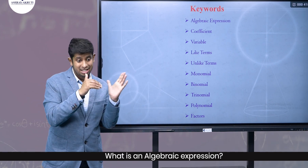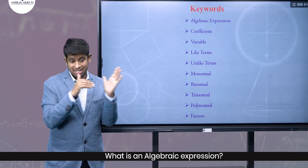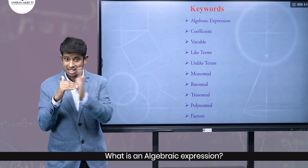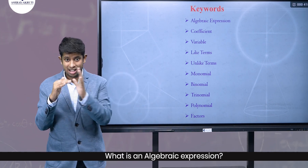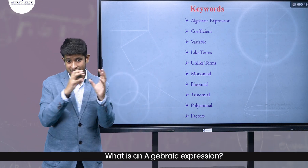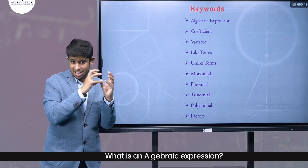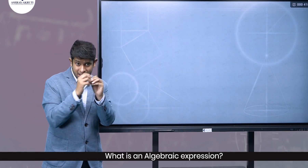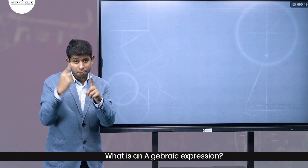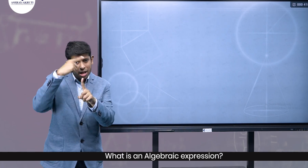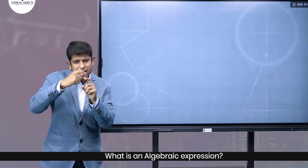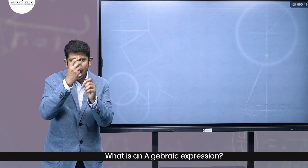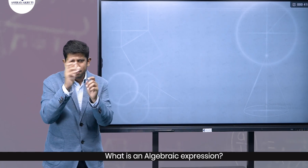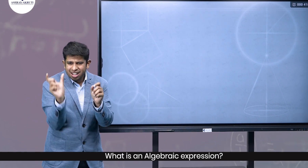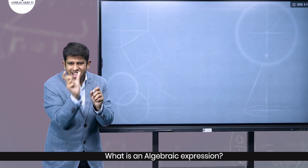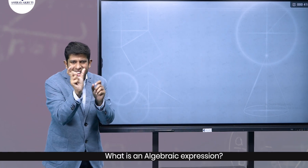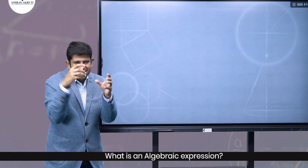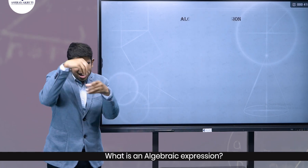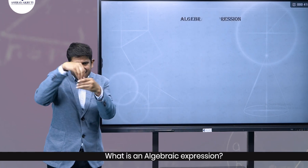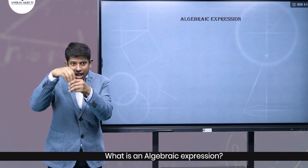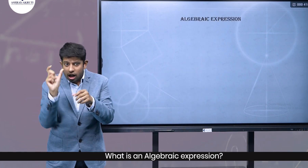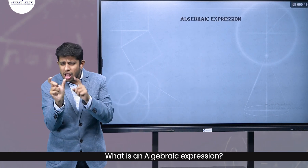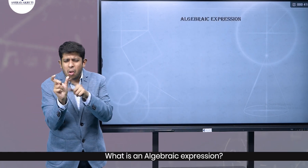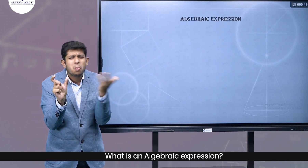What is an algebraic expression?